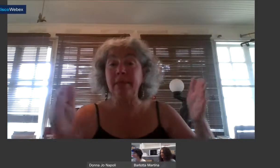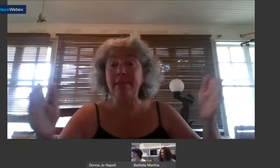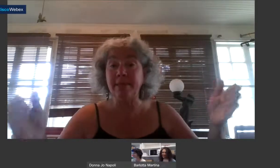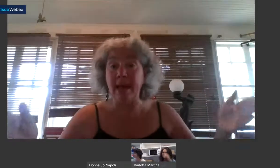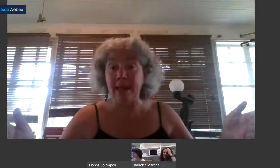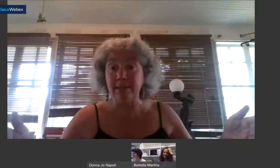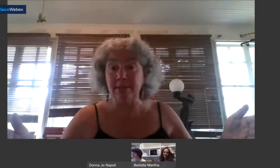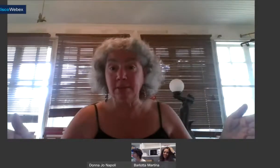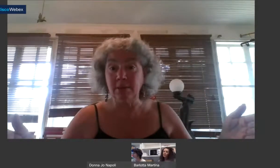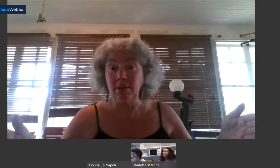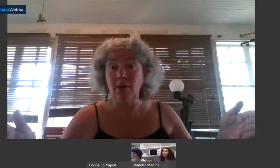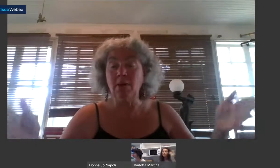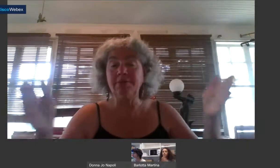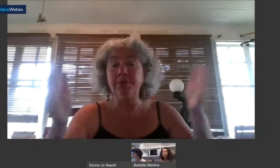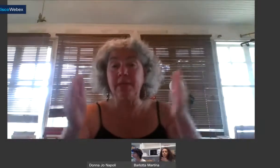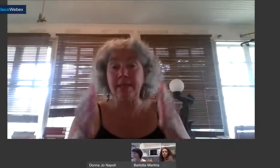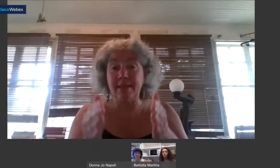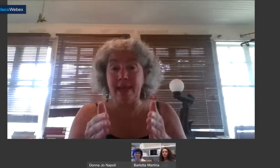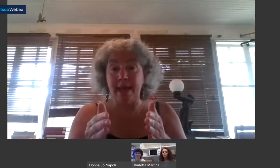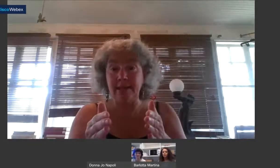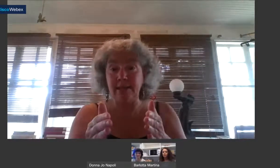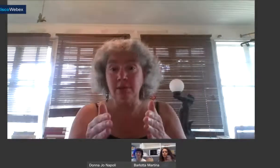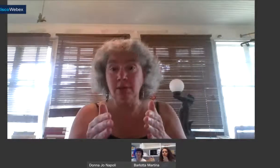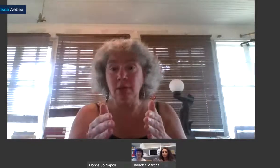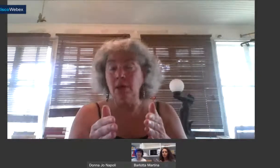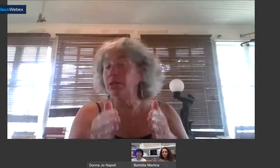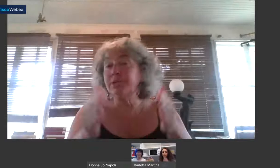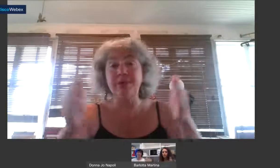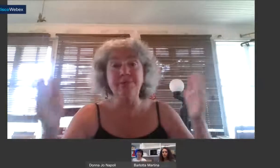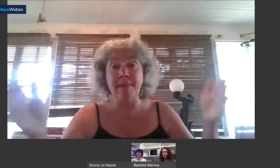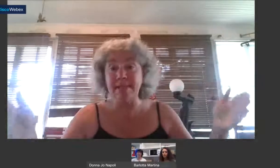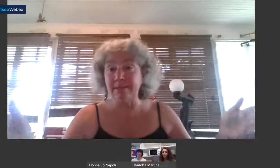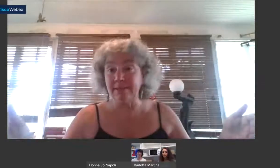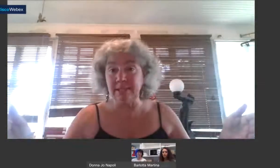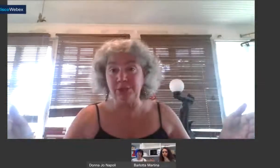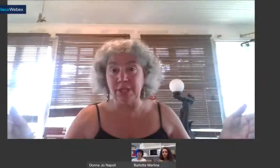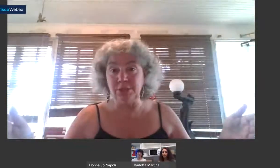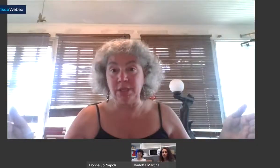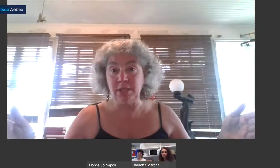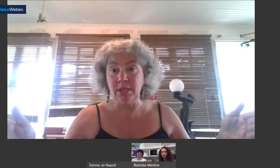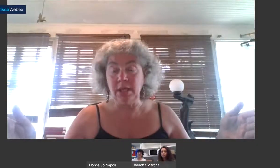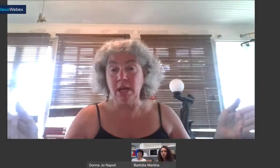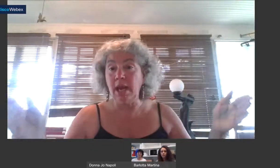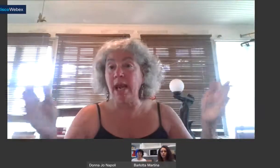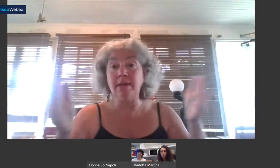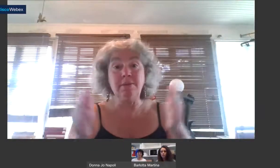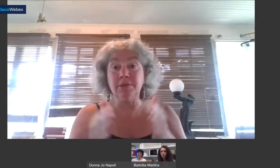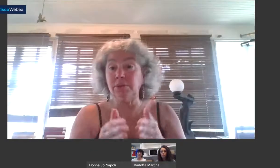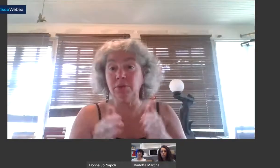like that, or if you go like that, your center of mass is not changing, and there's no